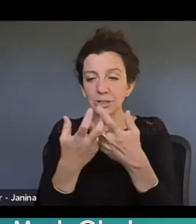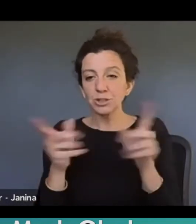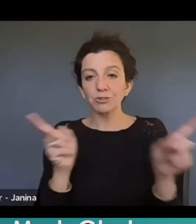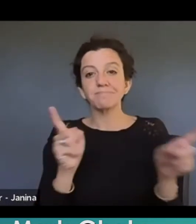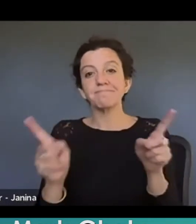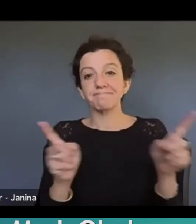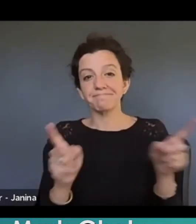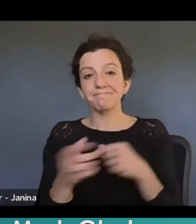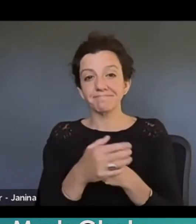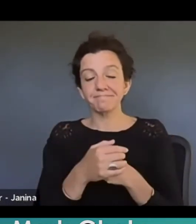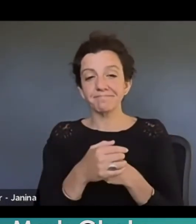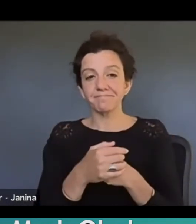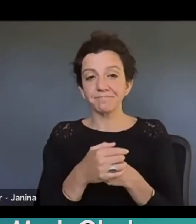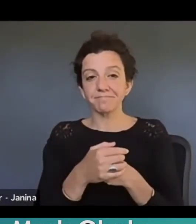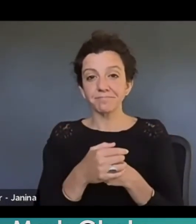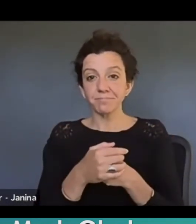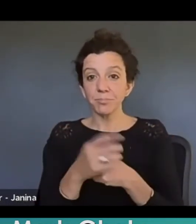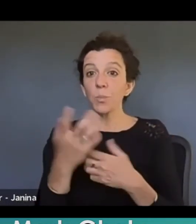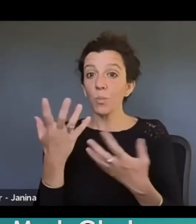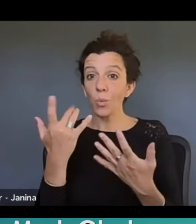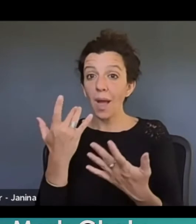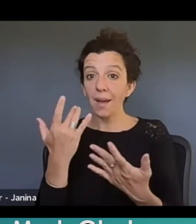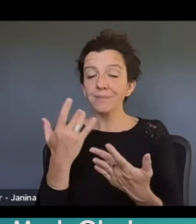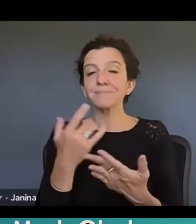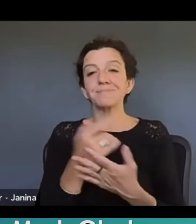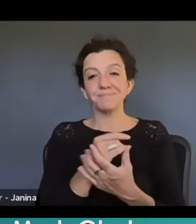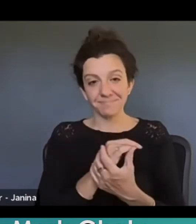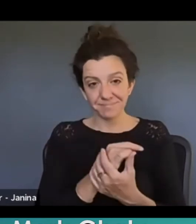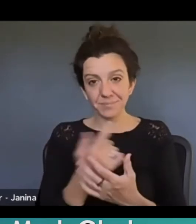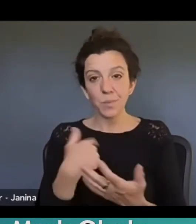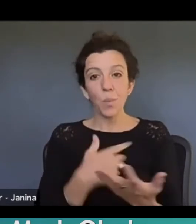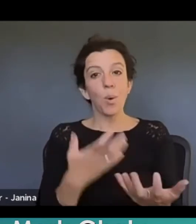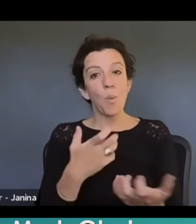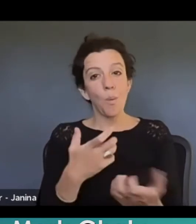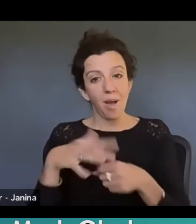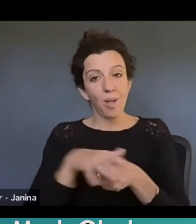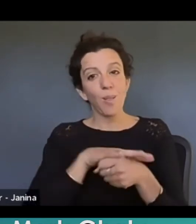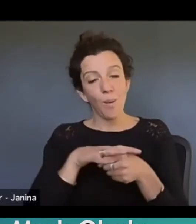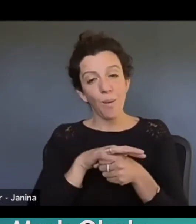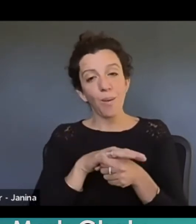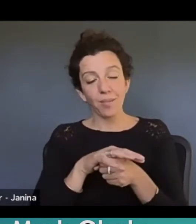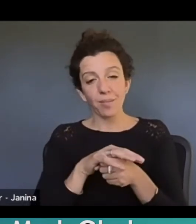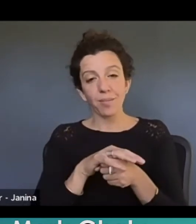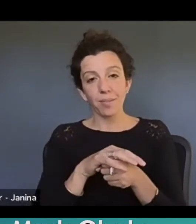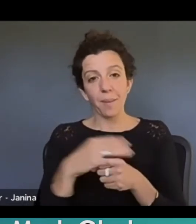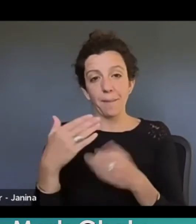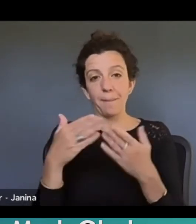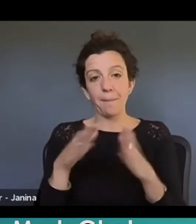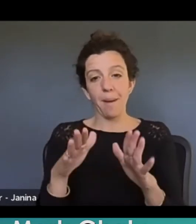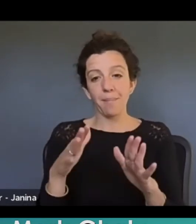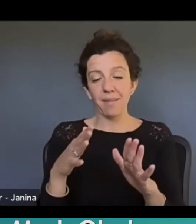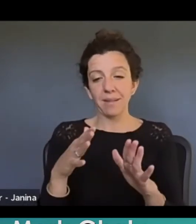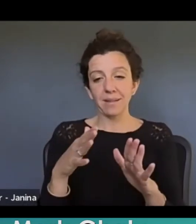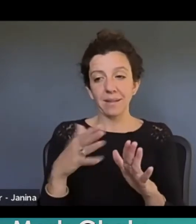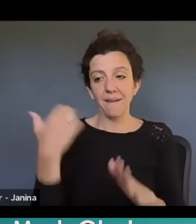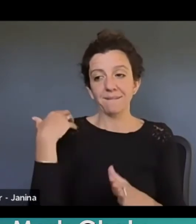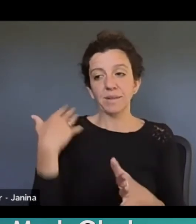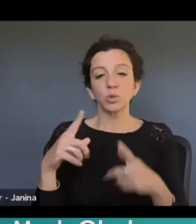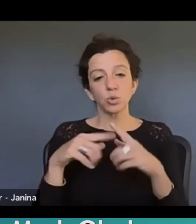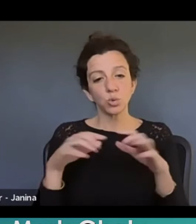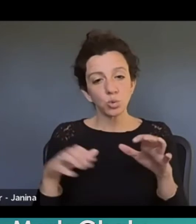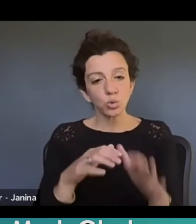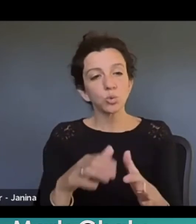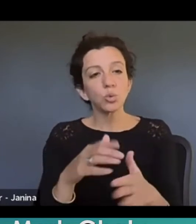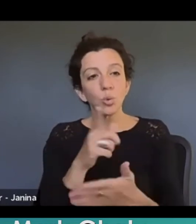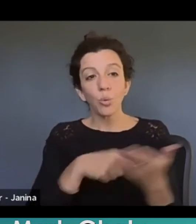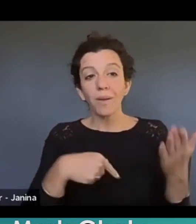they can do what you raised in another part of your question, which is absolutely hampered without the data, without the power of that